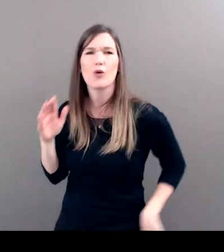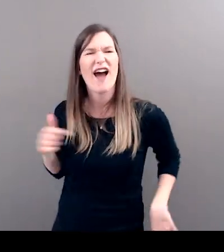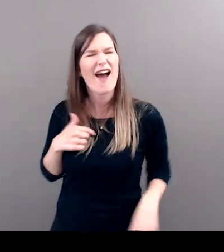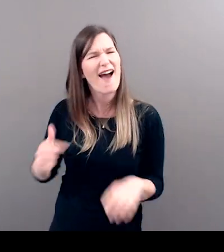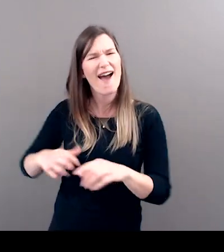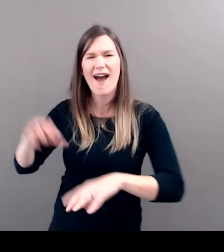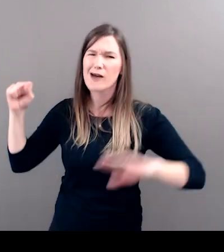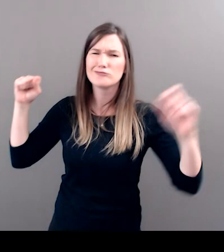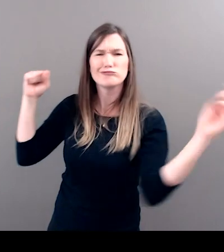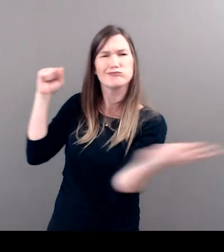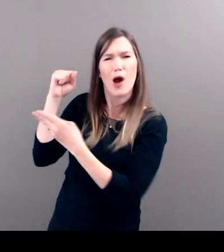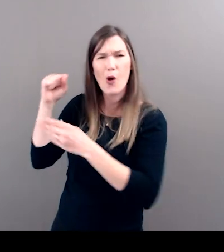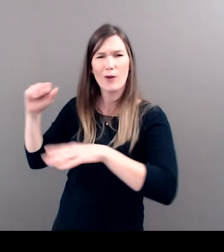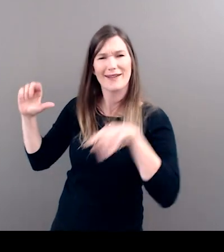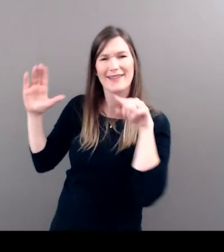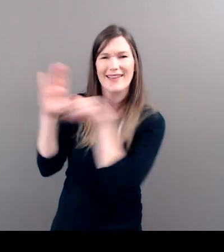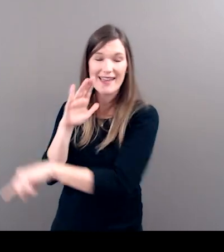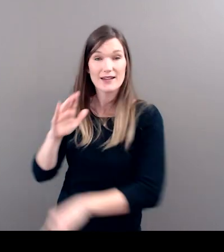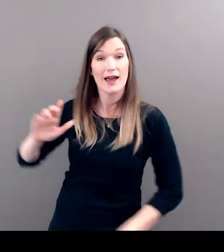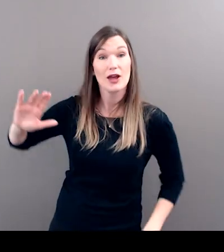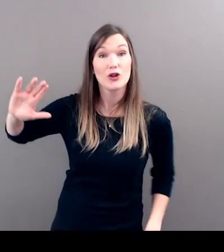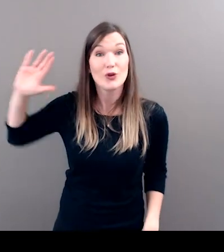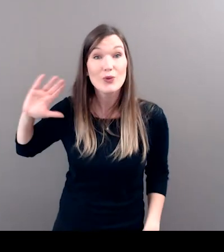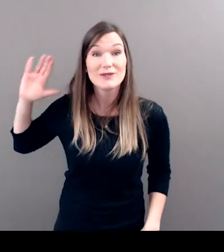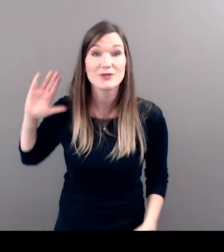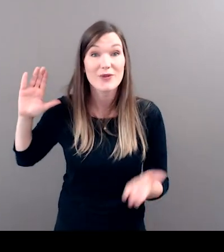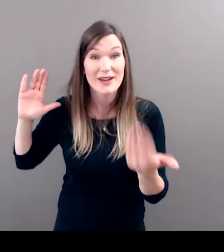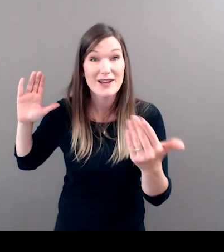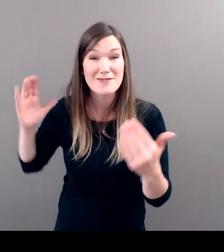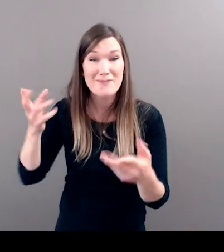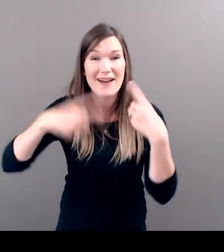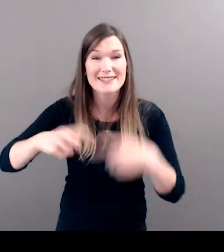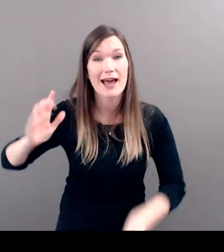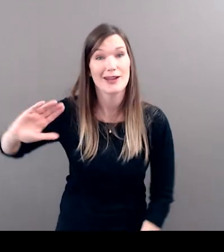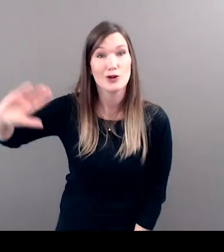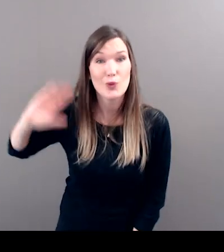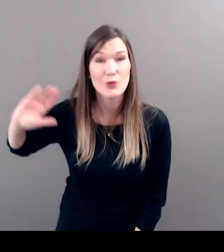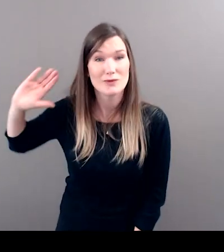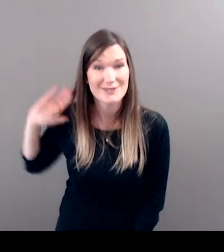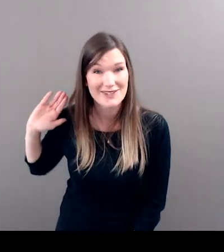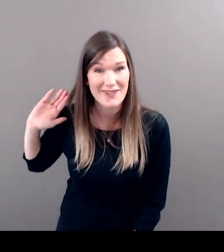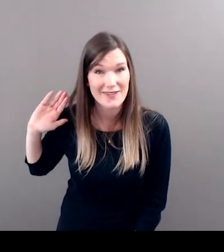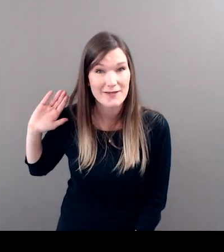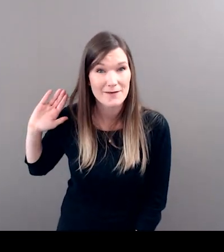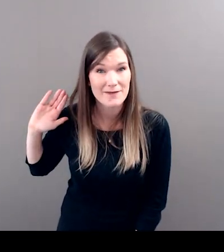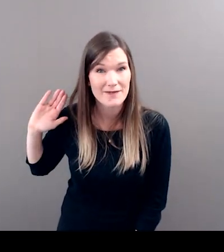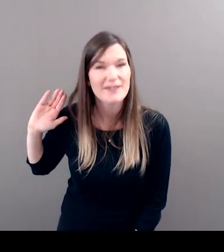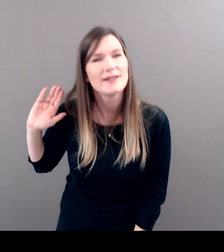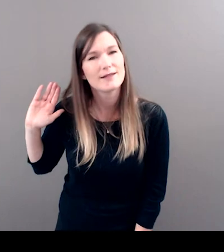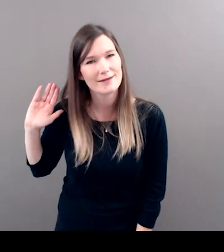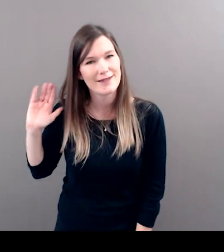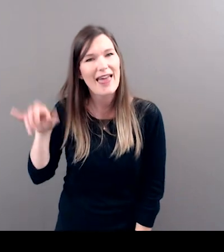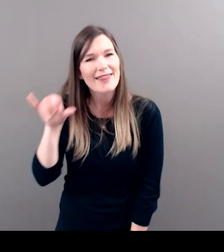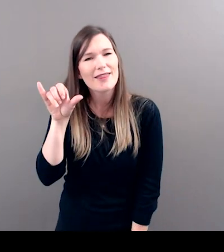to. Say used to. Say used to. He was keeping sheep that day.